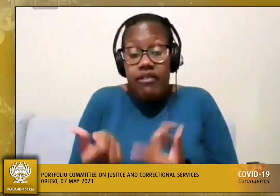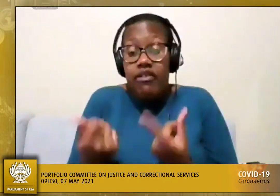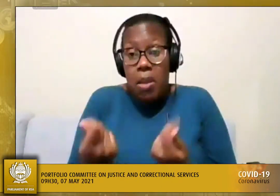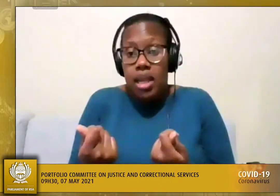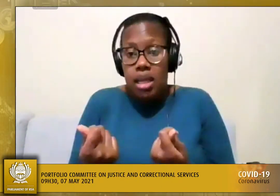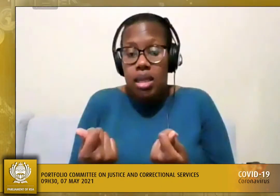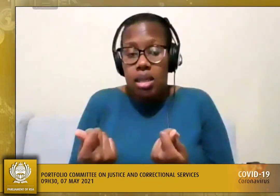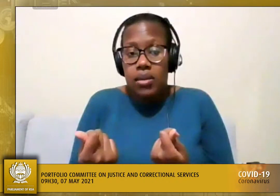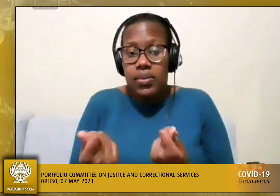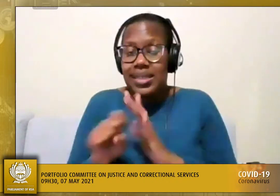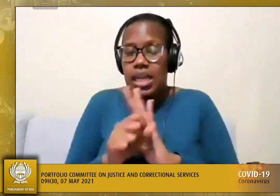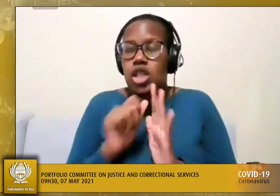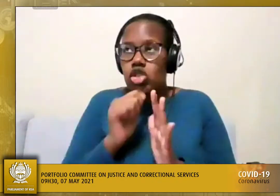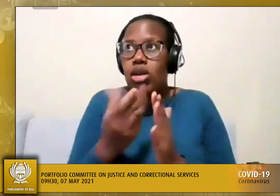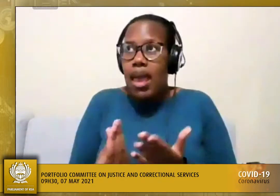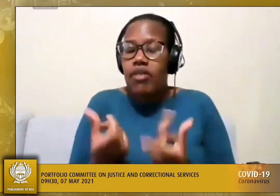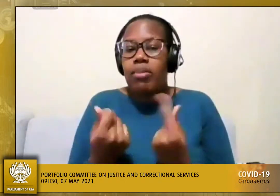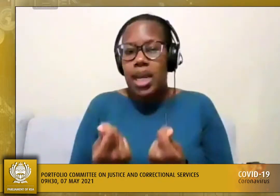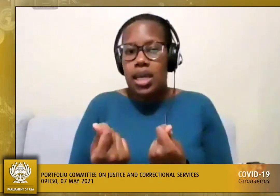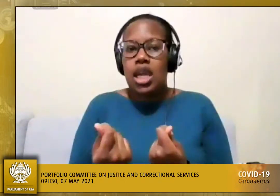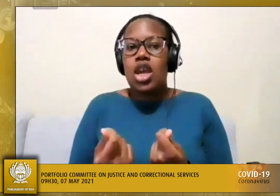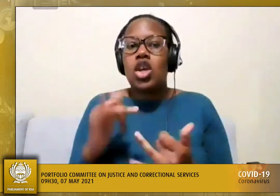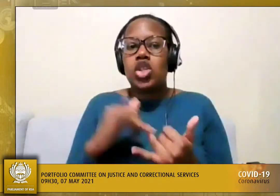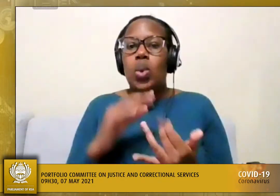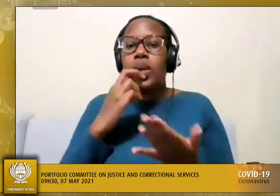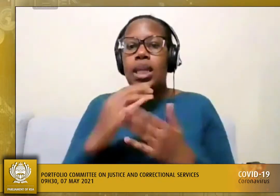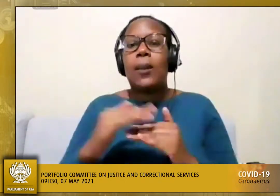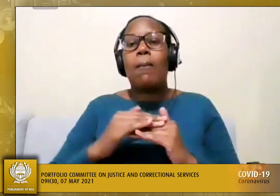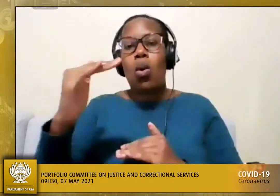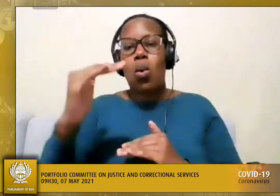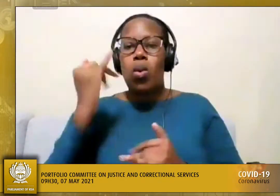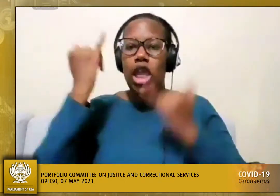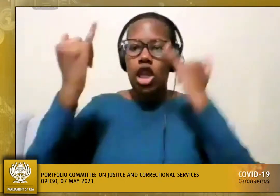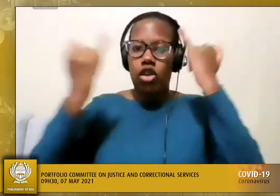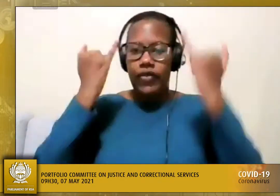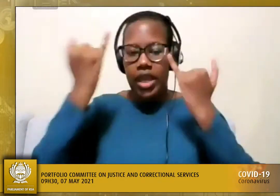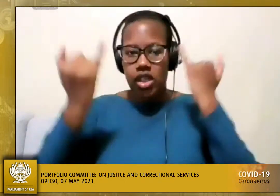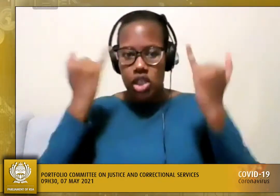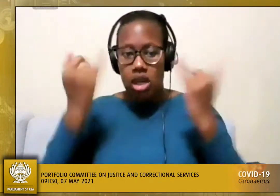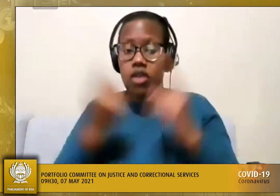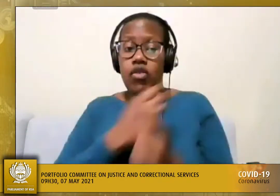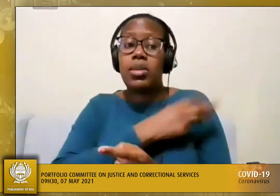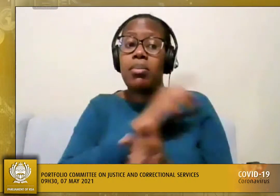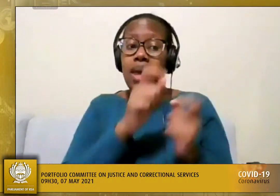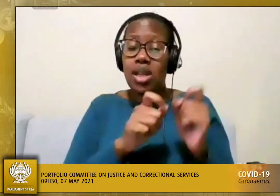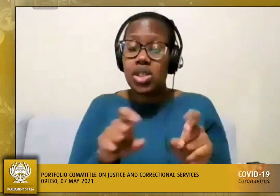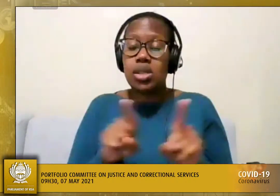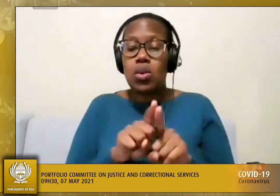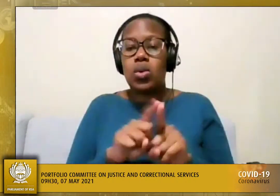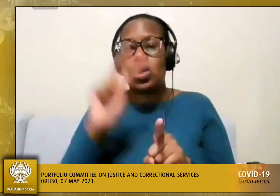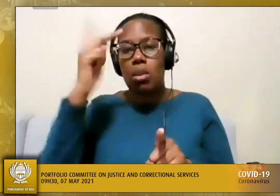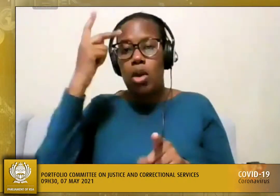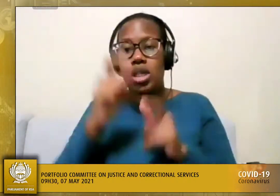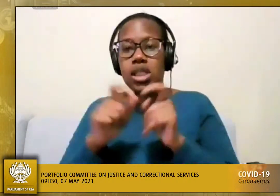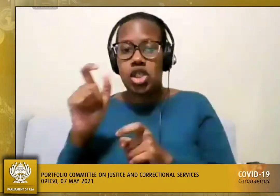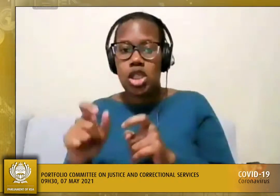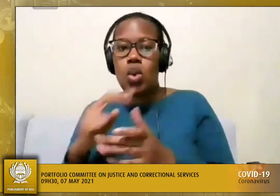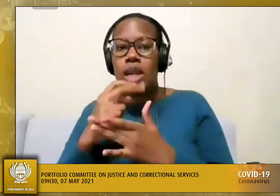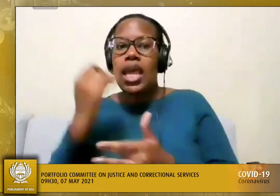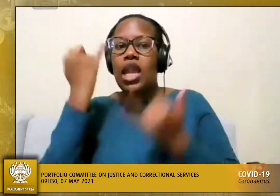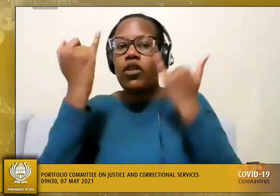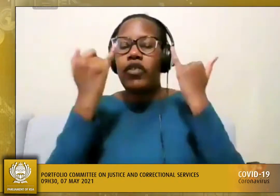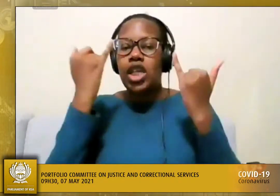state what is needed is more Innovation from managers and from politicians as to how do